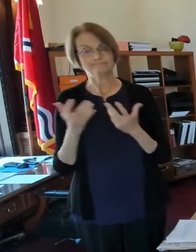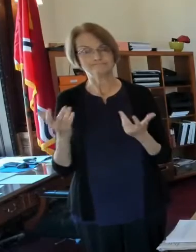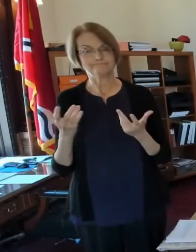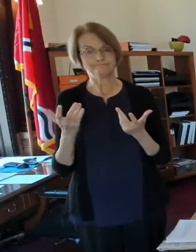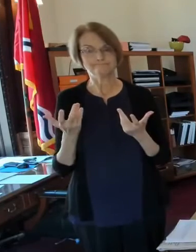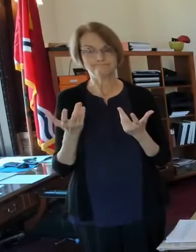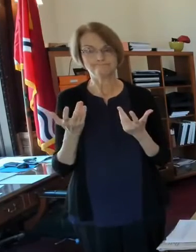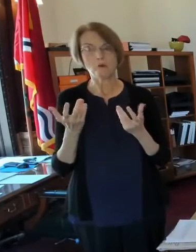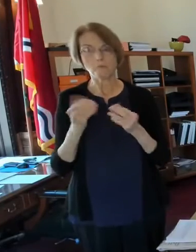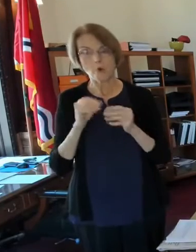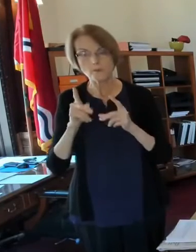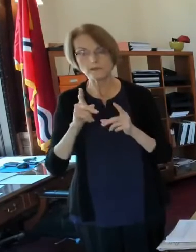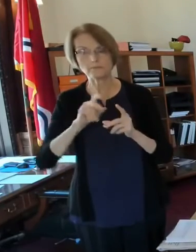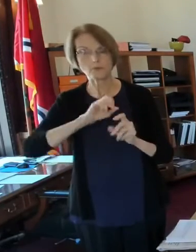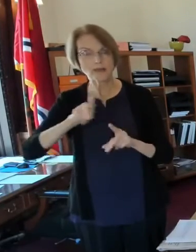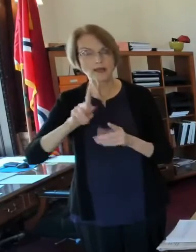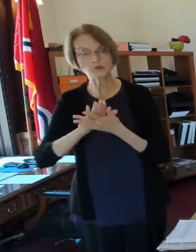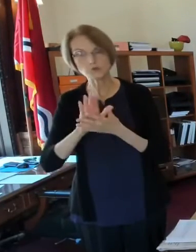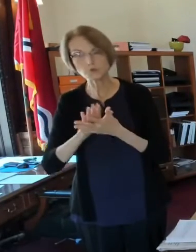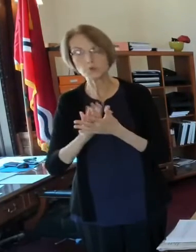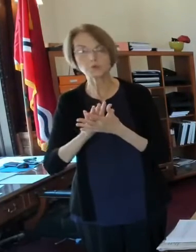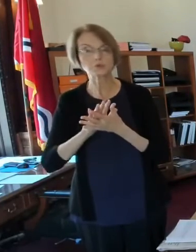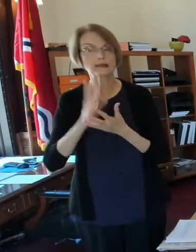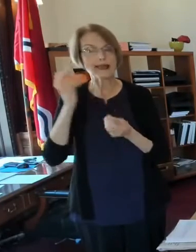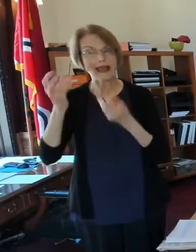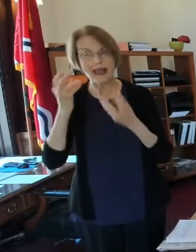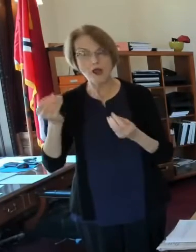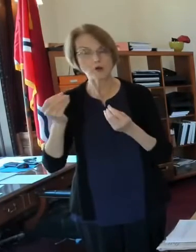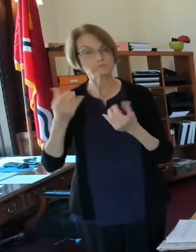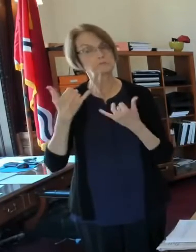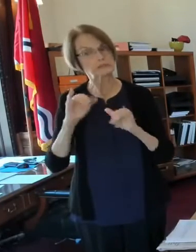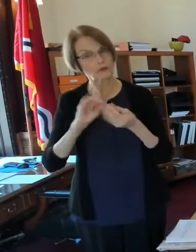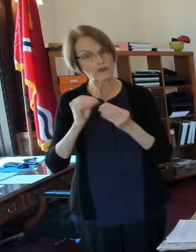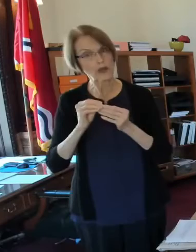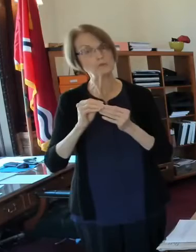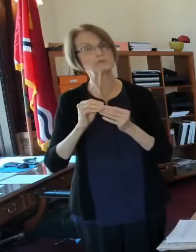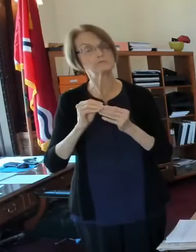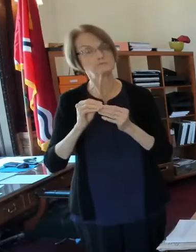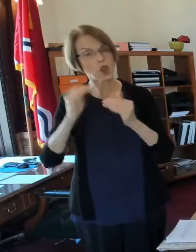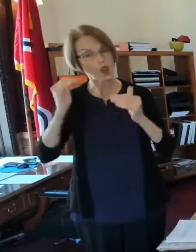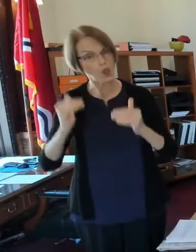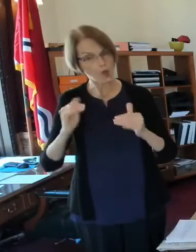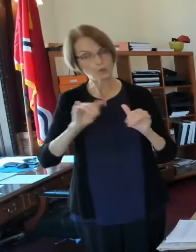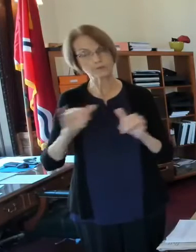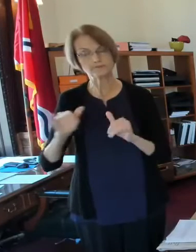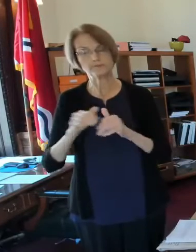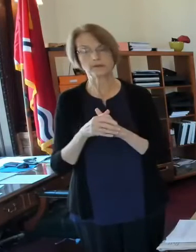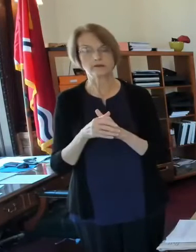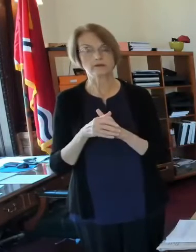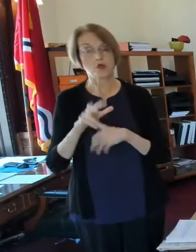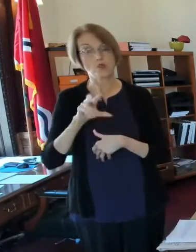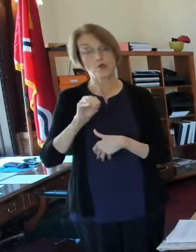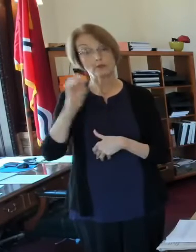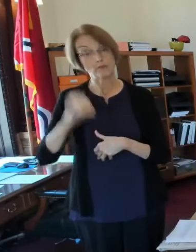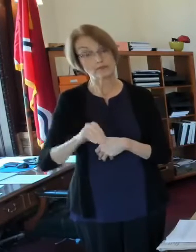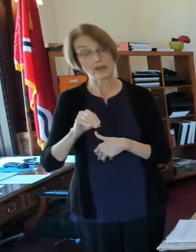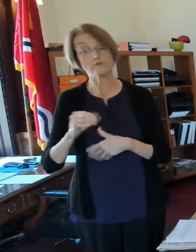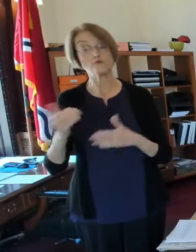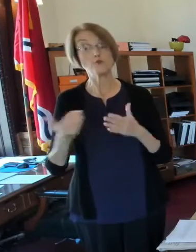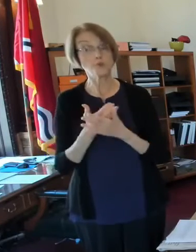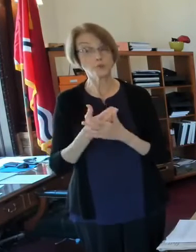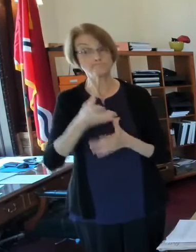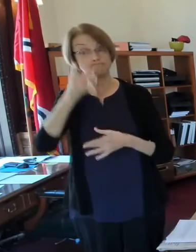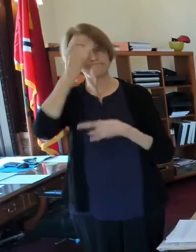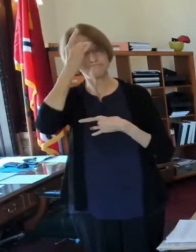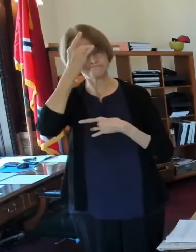more and more people are going back to school and that sort of thing. Still having, within the last month, we still have almost 30% of our new cases are people in their